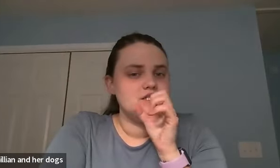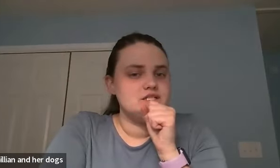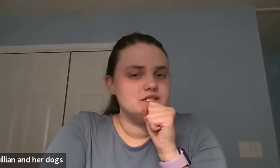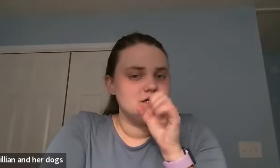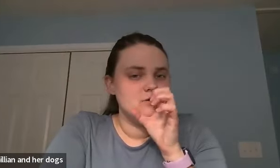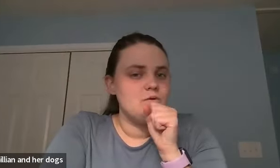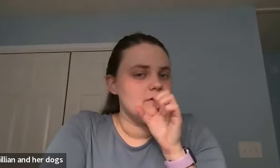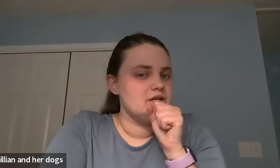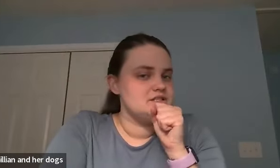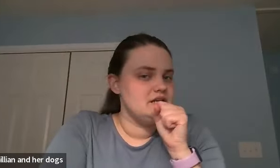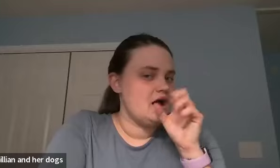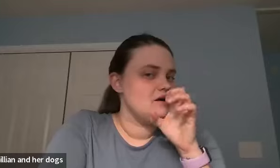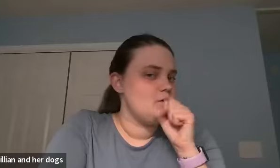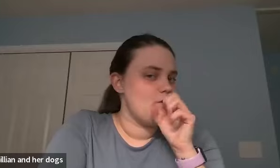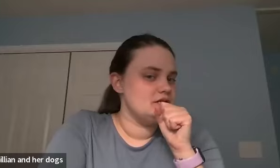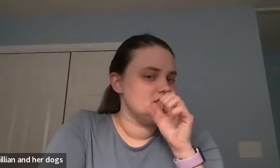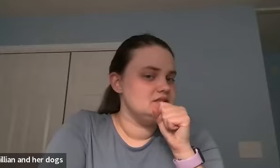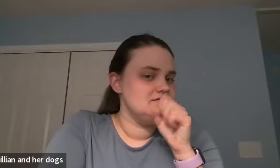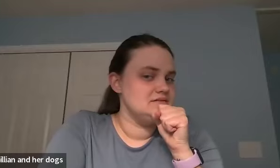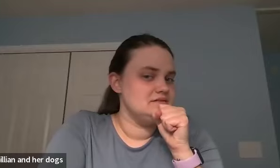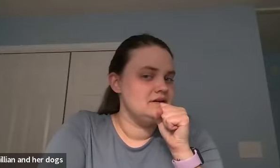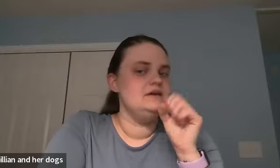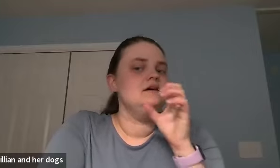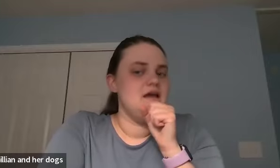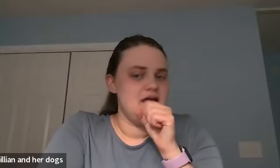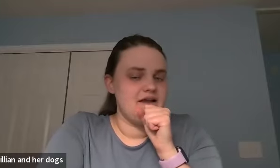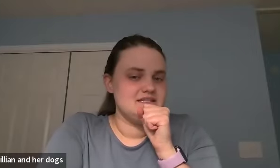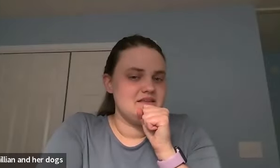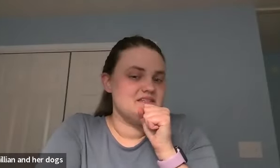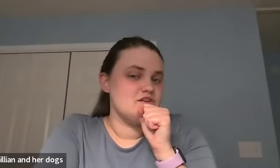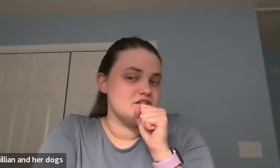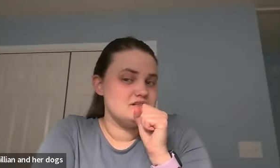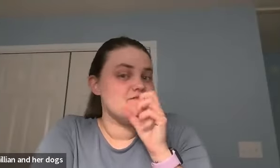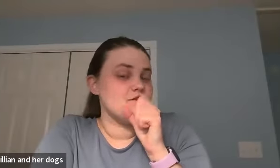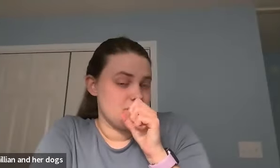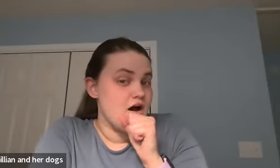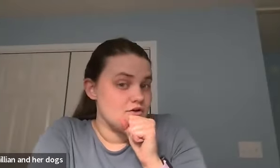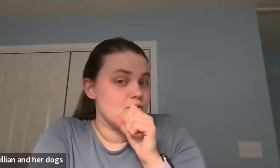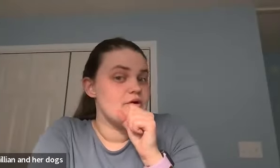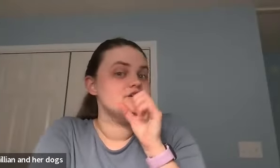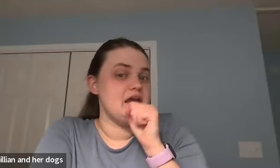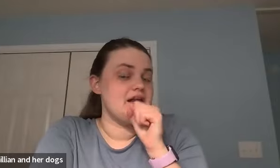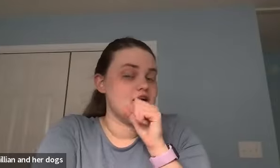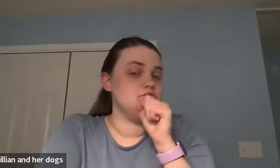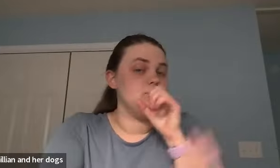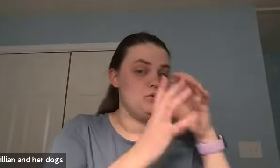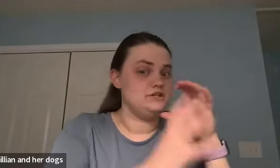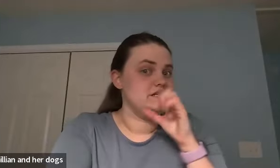orange. Orange. Yeah, orange. And like I said, this is also the sign for the color orange and an actual orange in